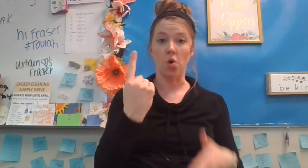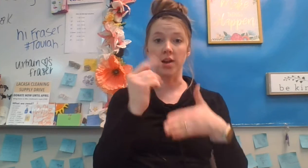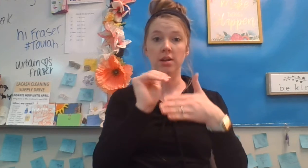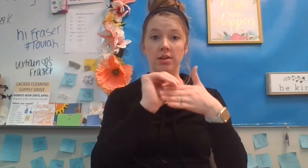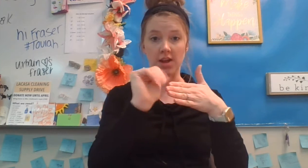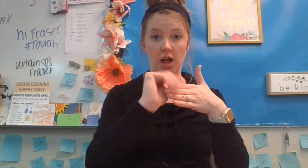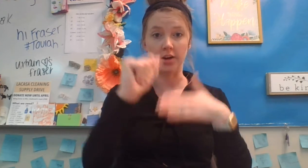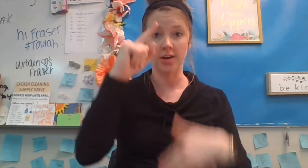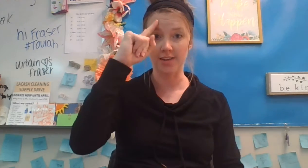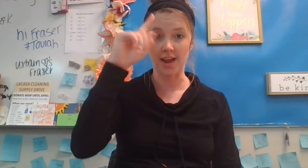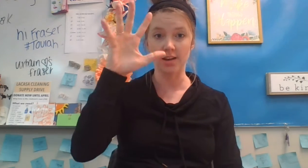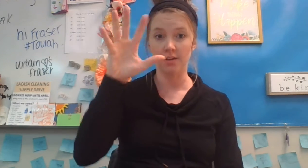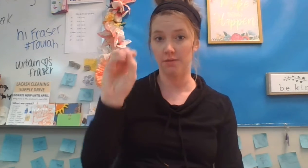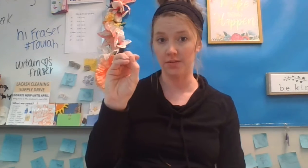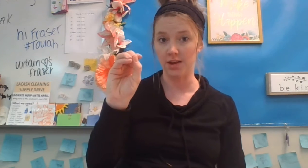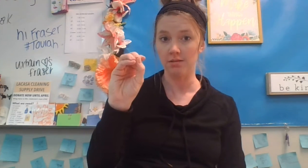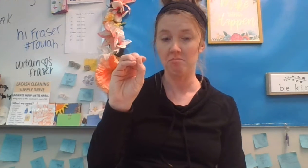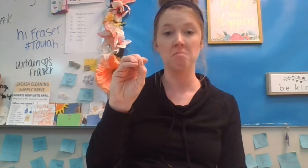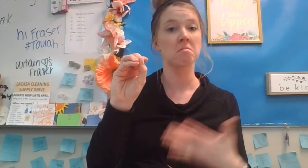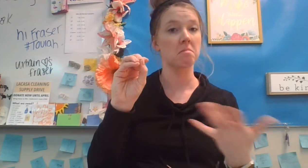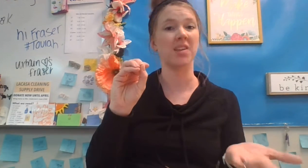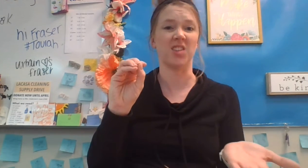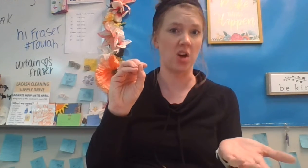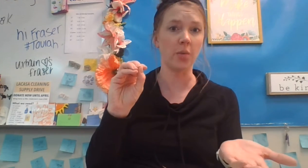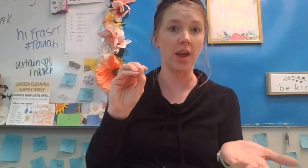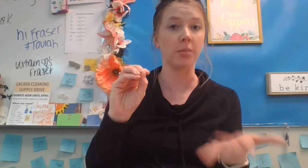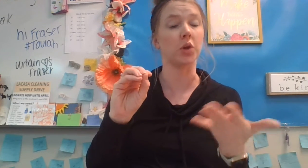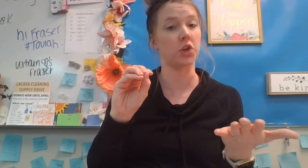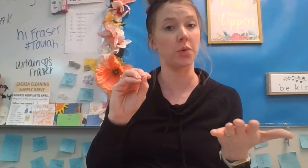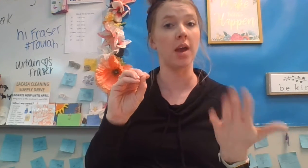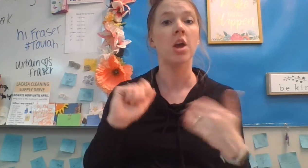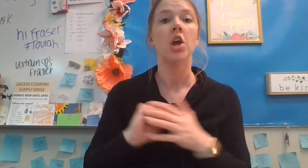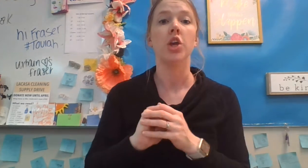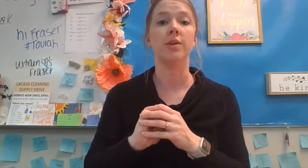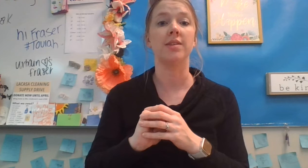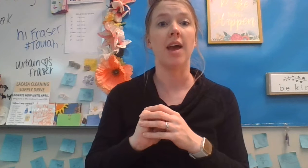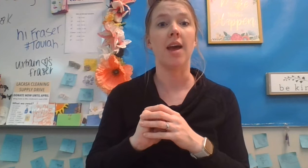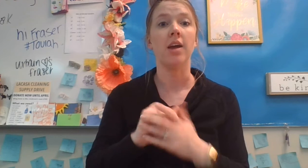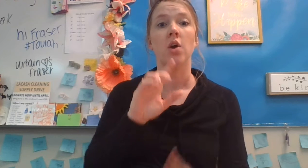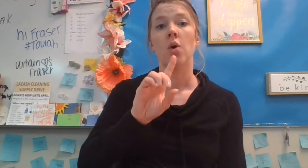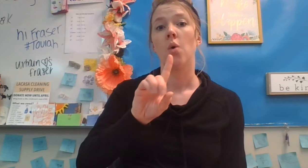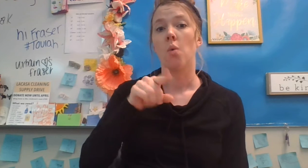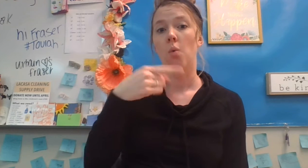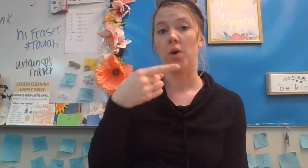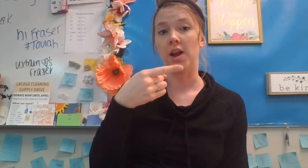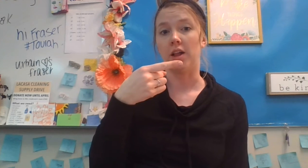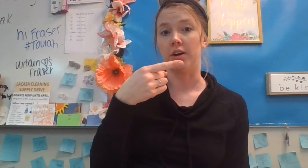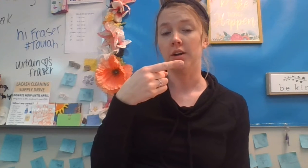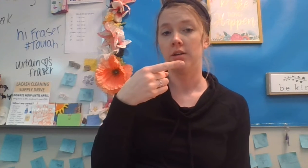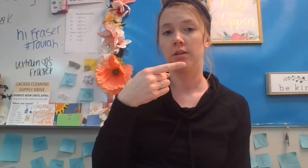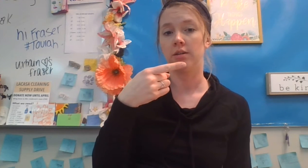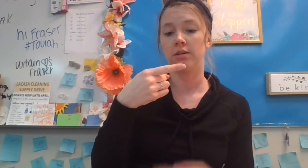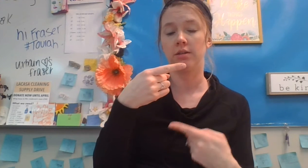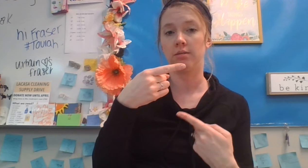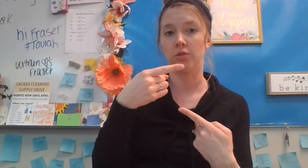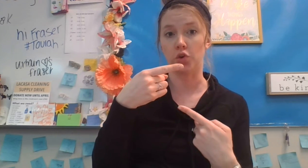$1, cent, 50. That's a long way, but you could do it. You could say $1, the short